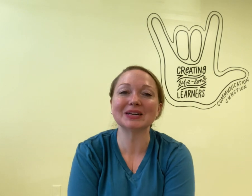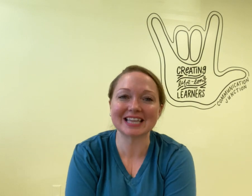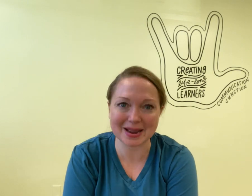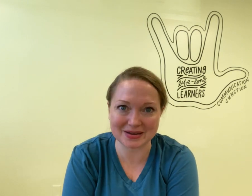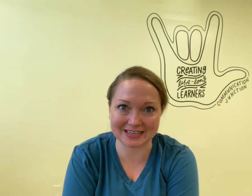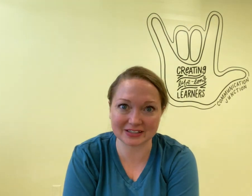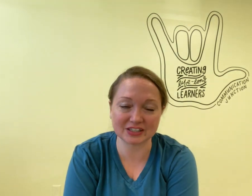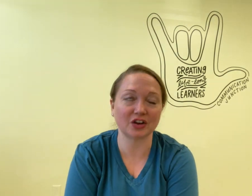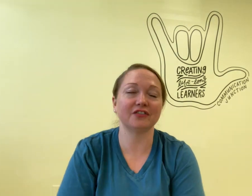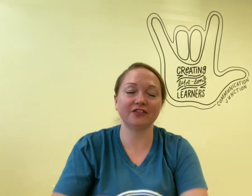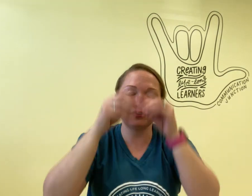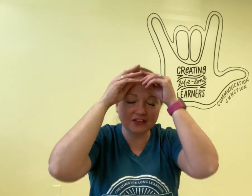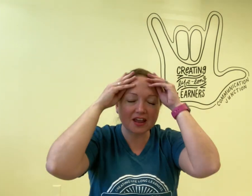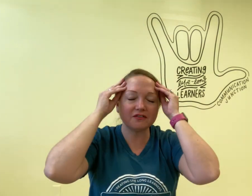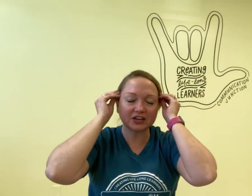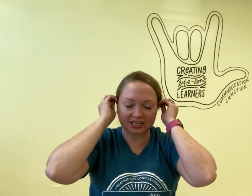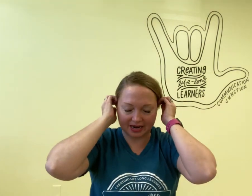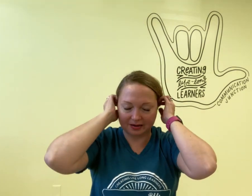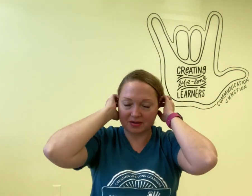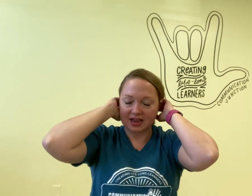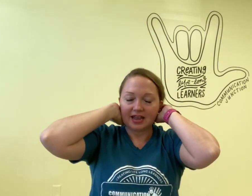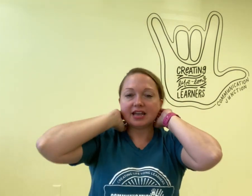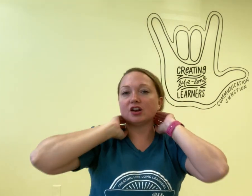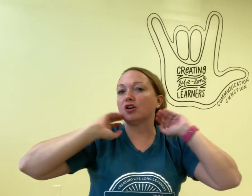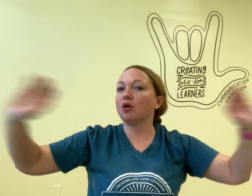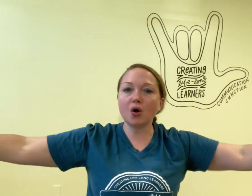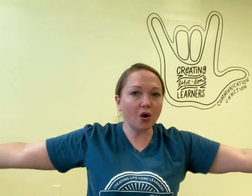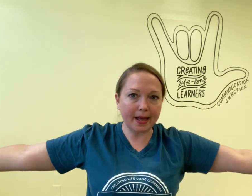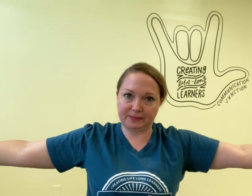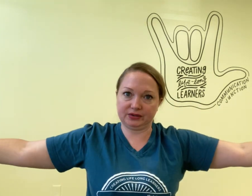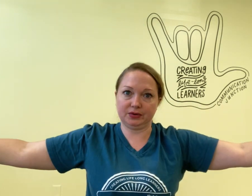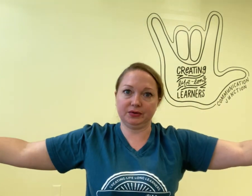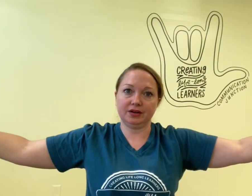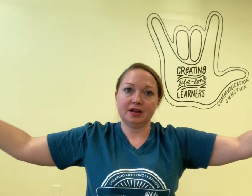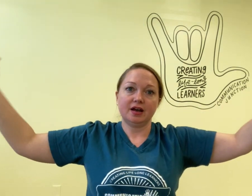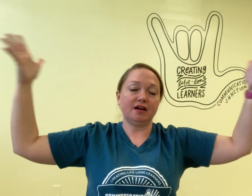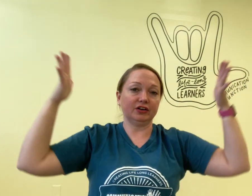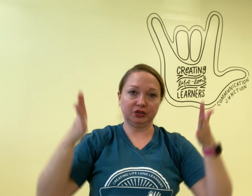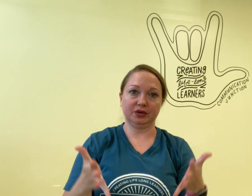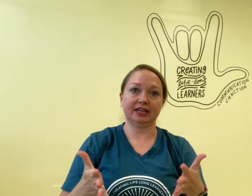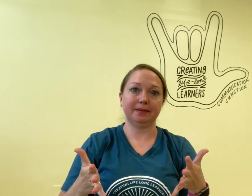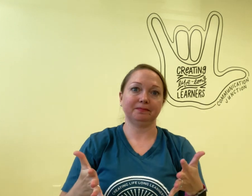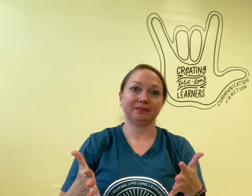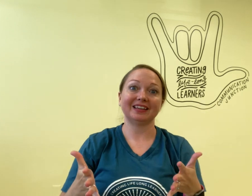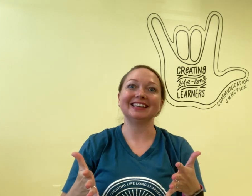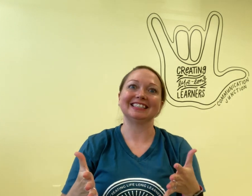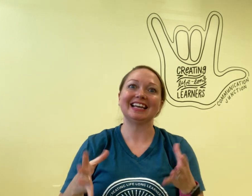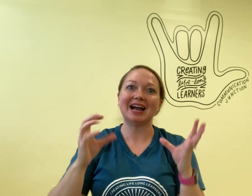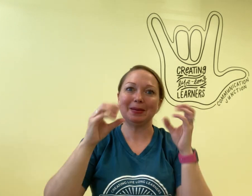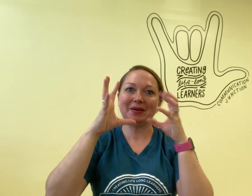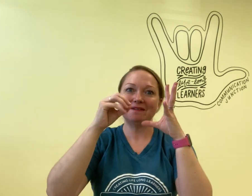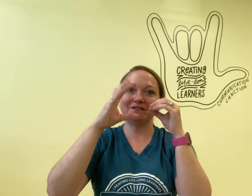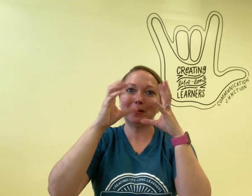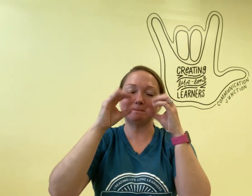time it is? It's our favorite time in our whole episode of our story time. It is time for